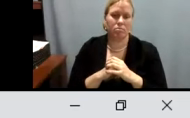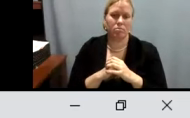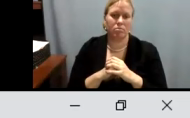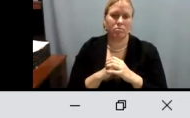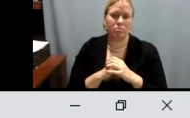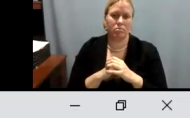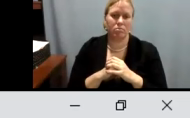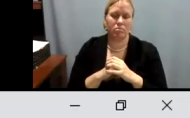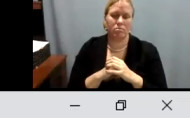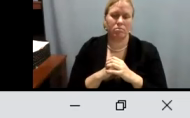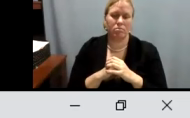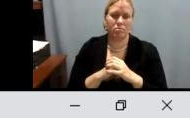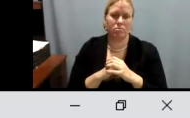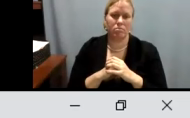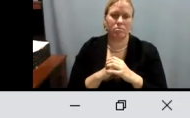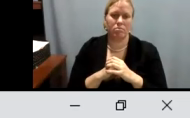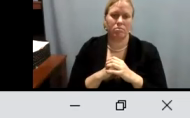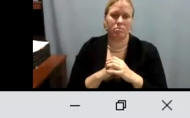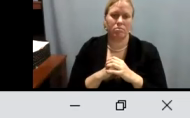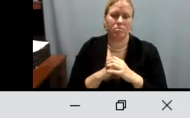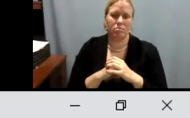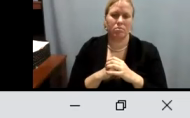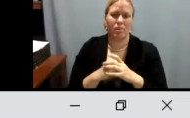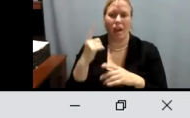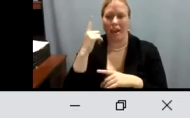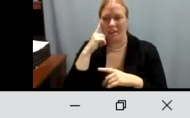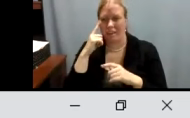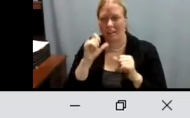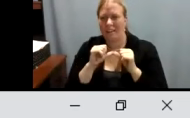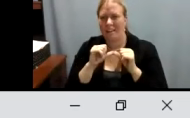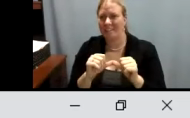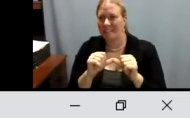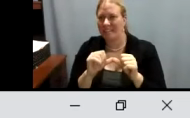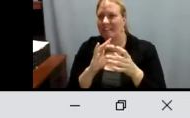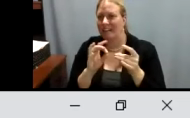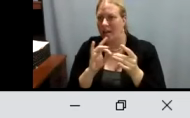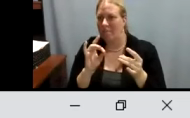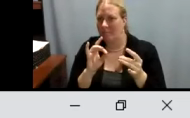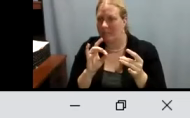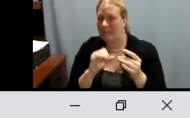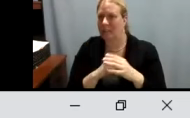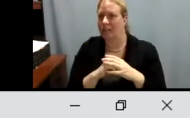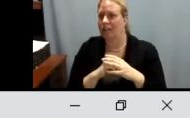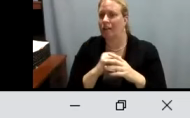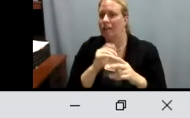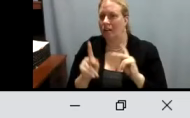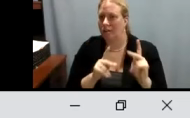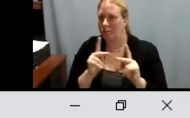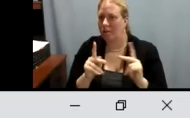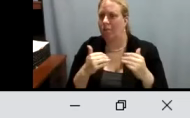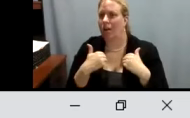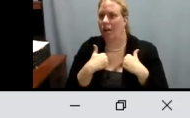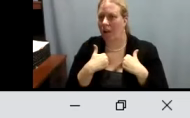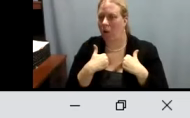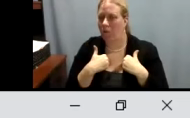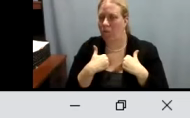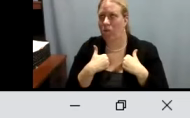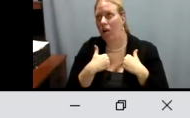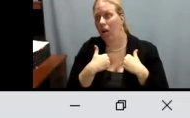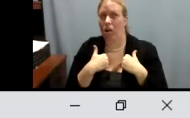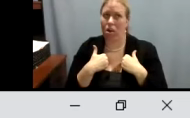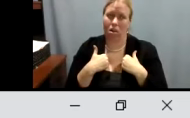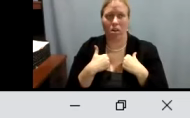And I think that the consistent comments is that people have, there's been a lot of,